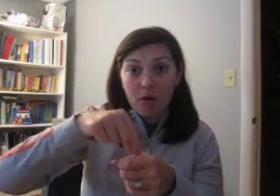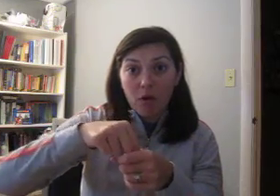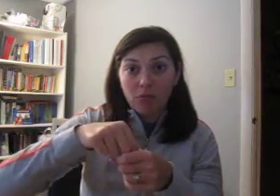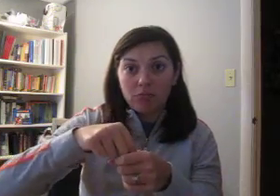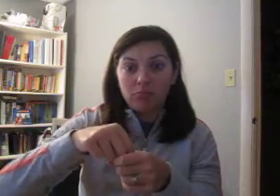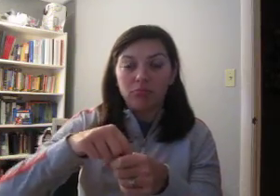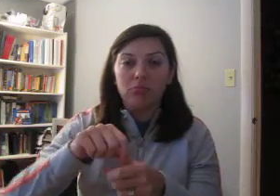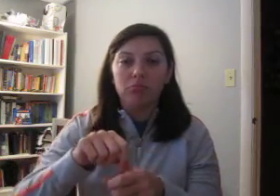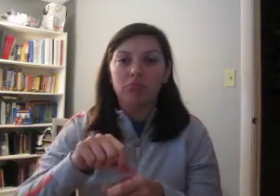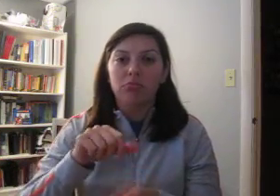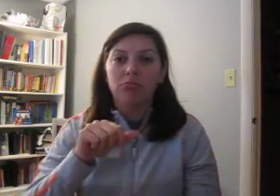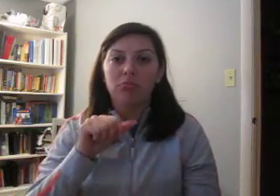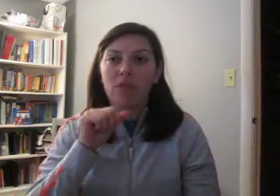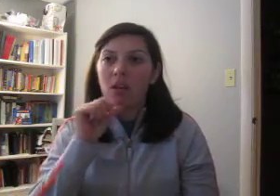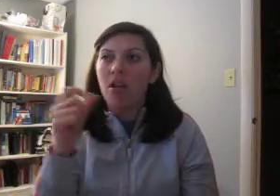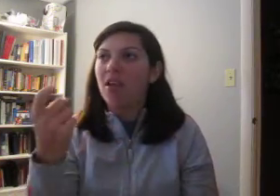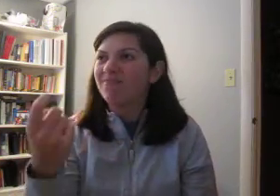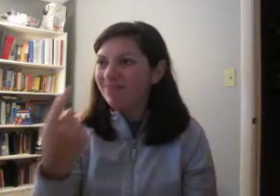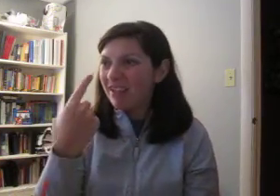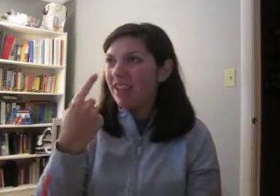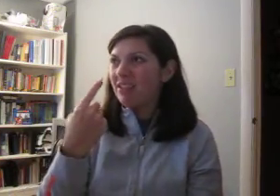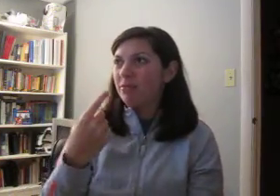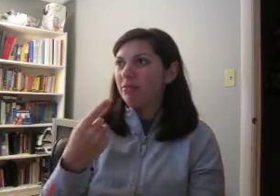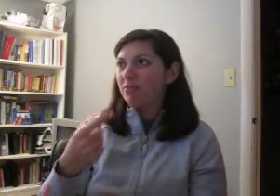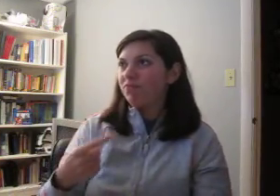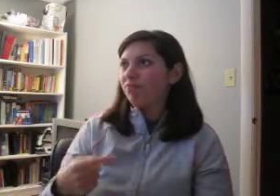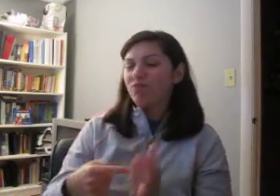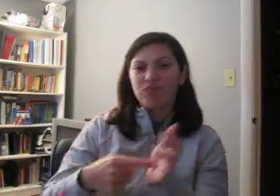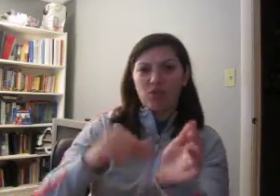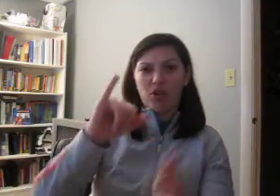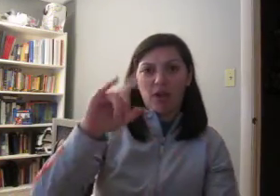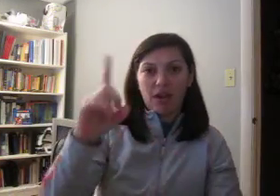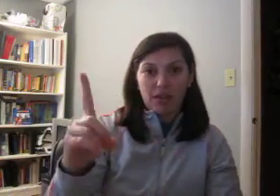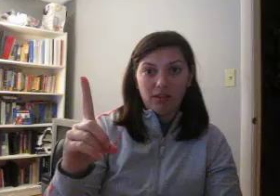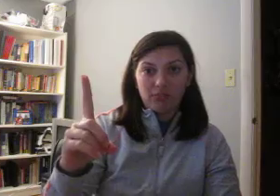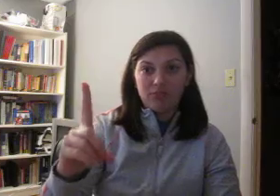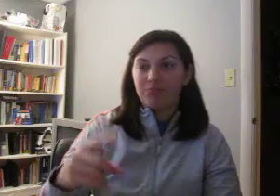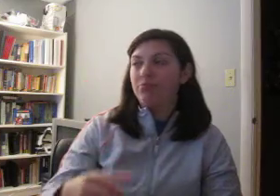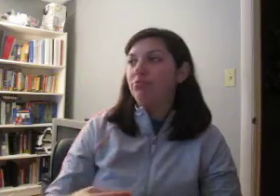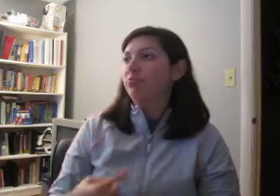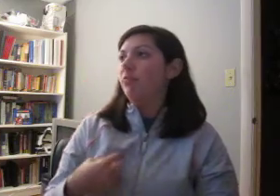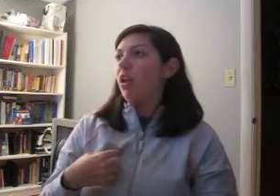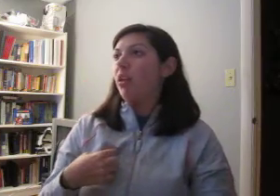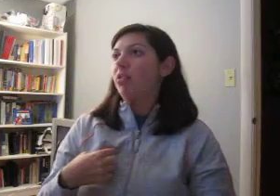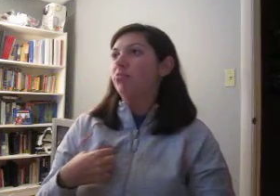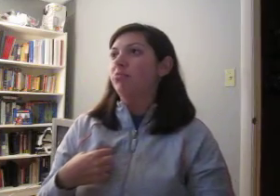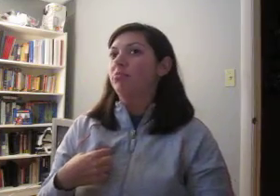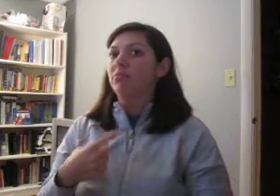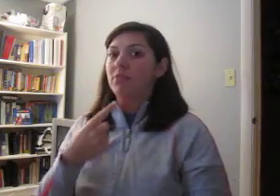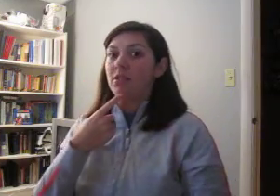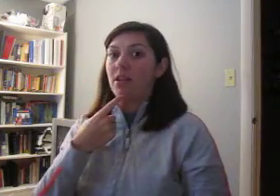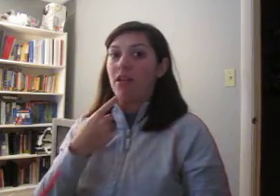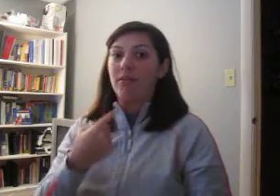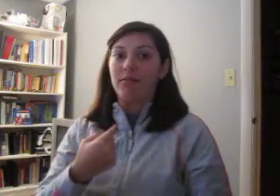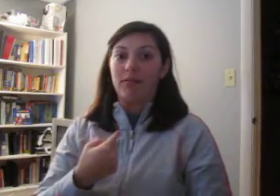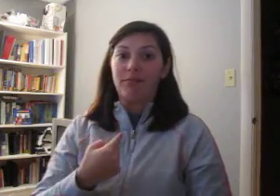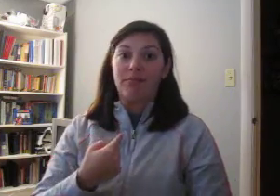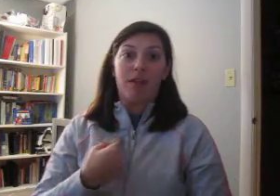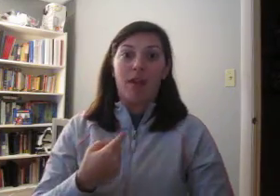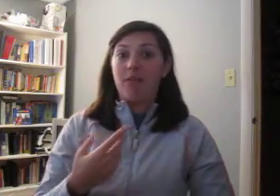ask for your ID. So I can just walk in and say that I'm Sarah. I mean, I obviously am, but some other